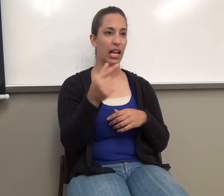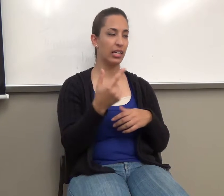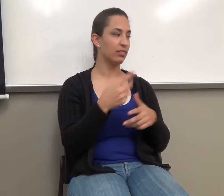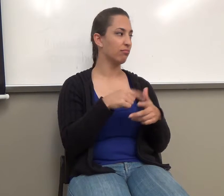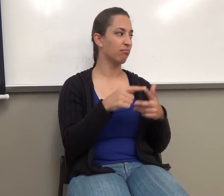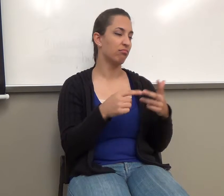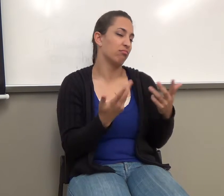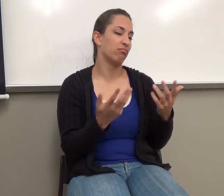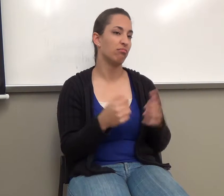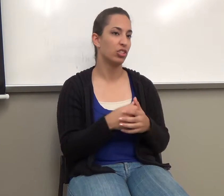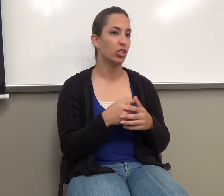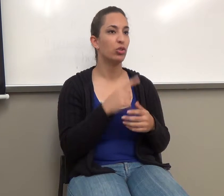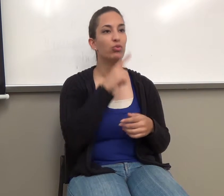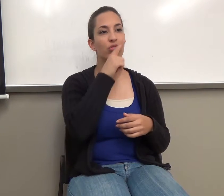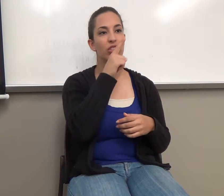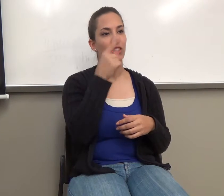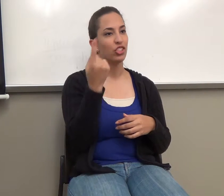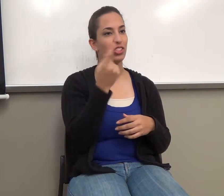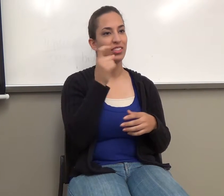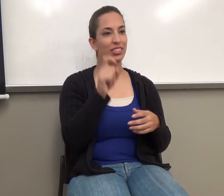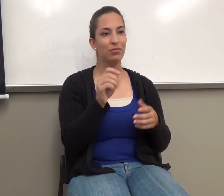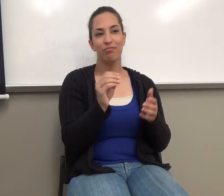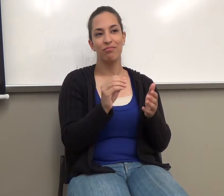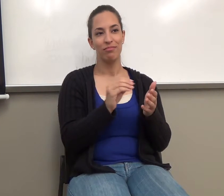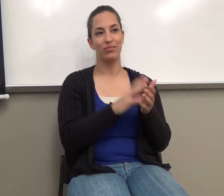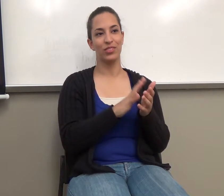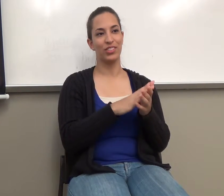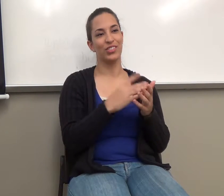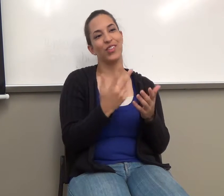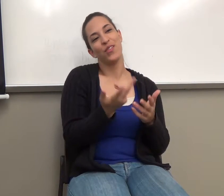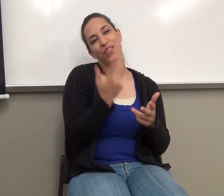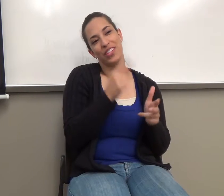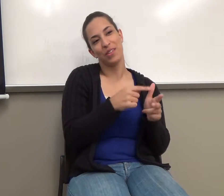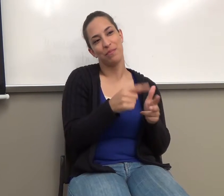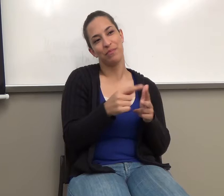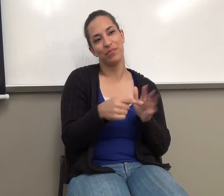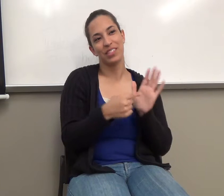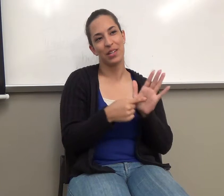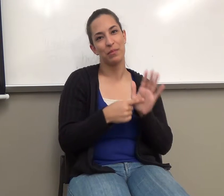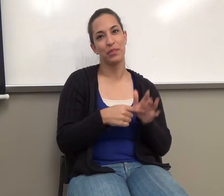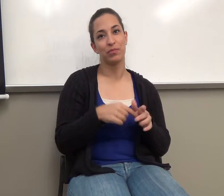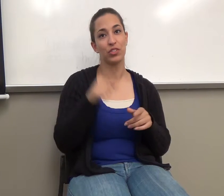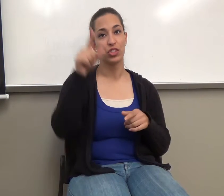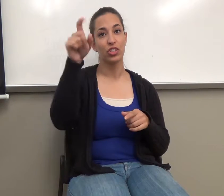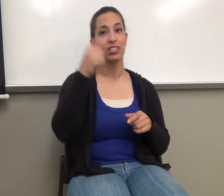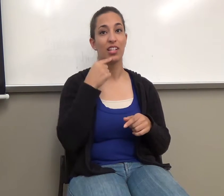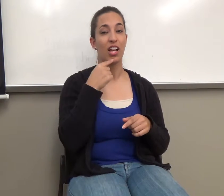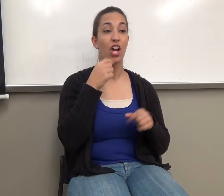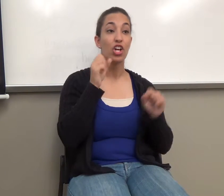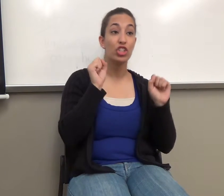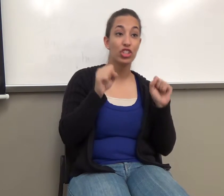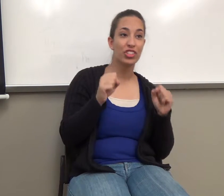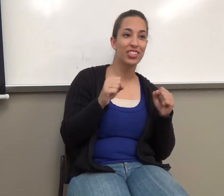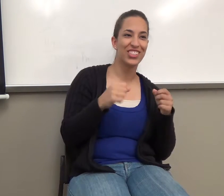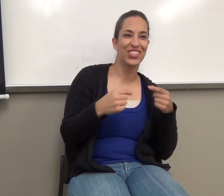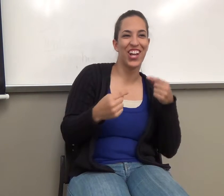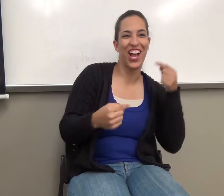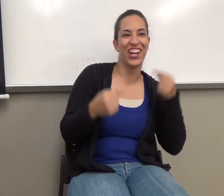So you're really just looking for 3 examples. Yeah. Could you argue that some of them aren't shiny? Good. Yeah, good. So